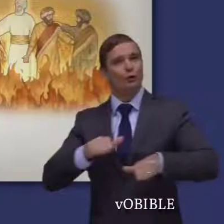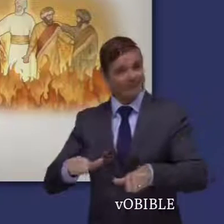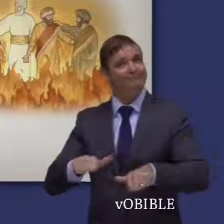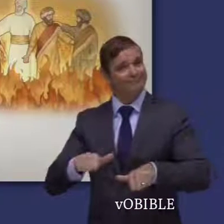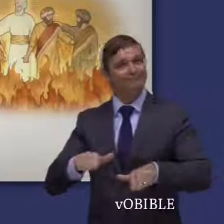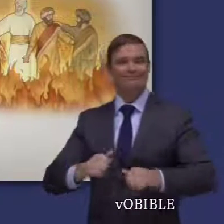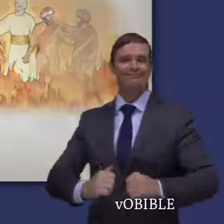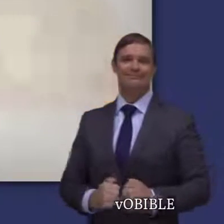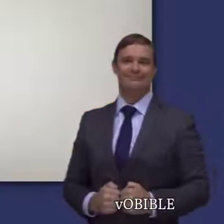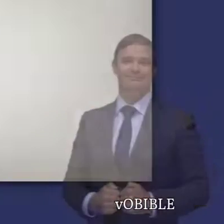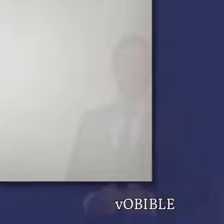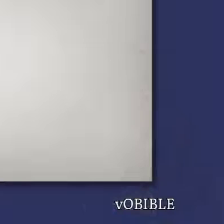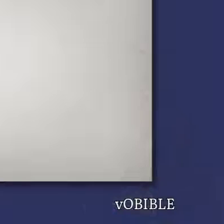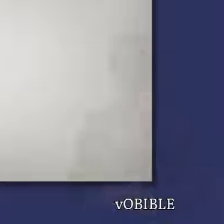Jehovah protects them.